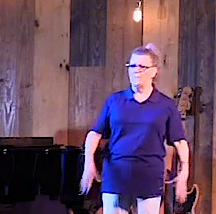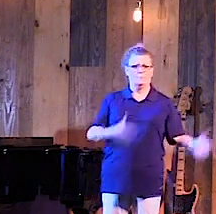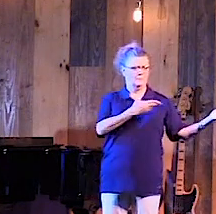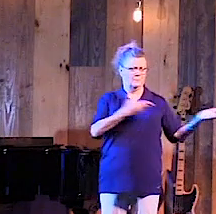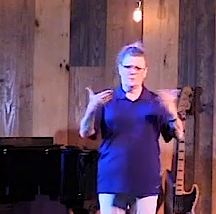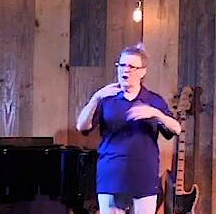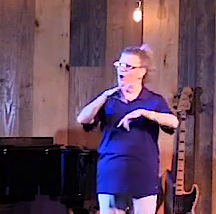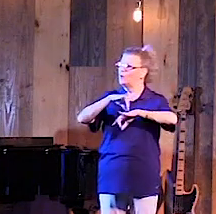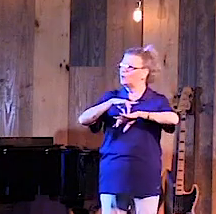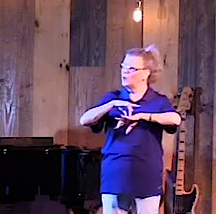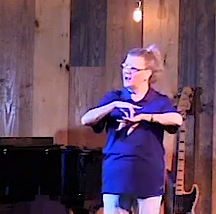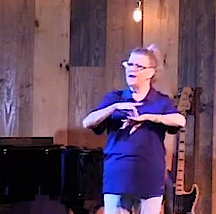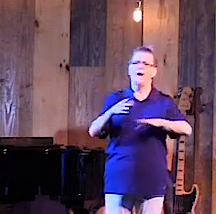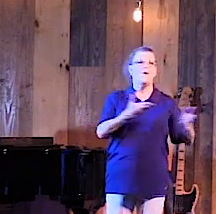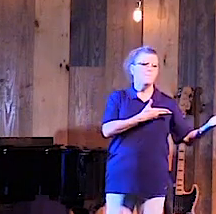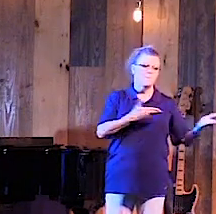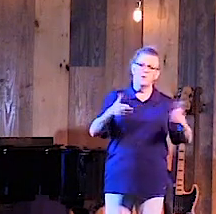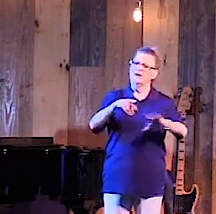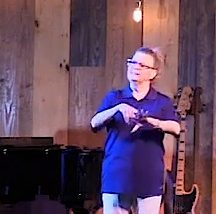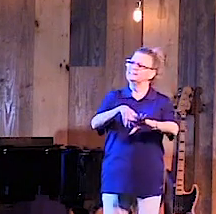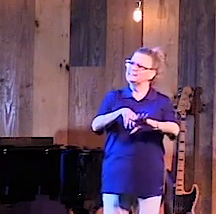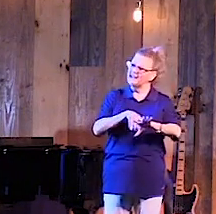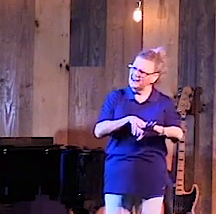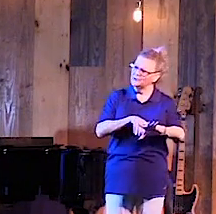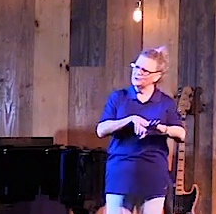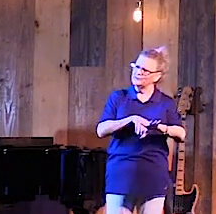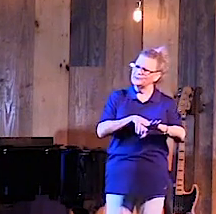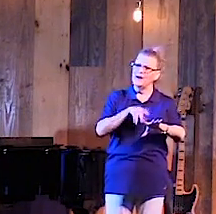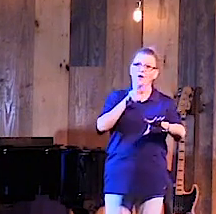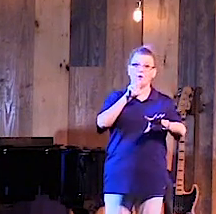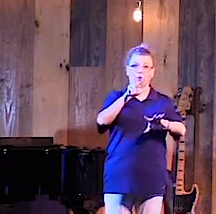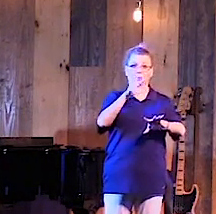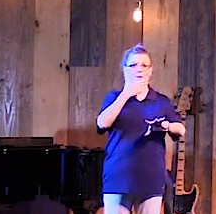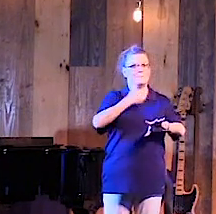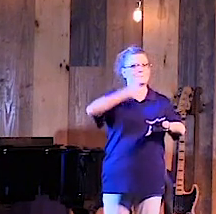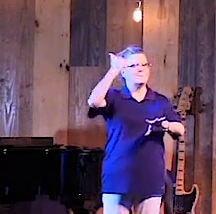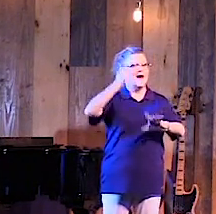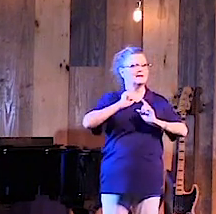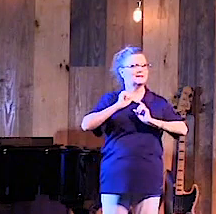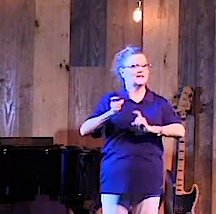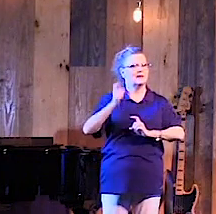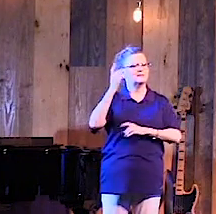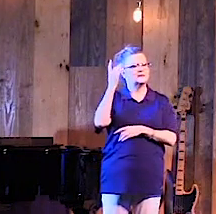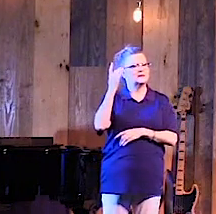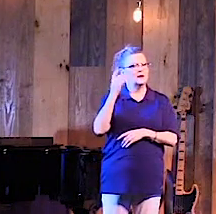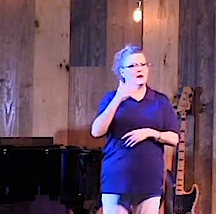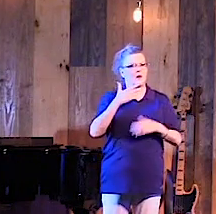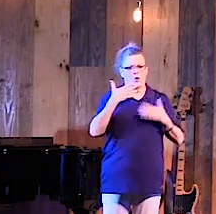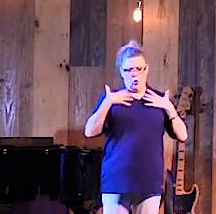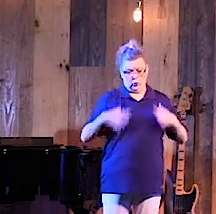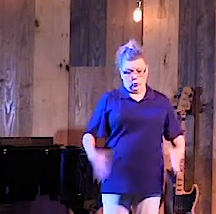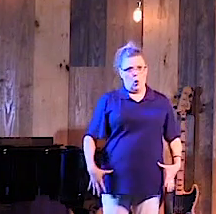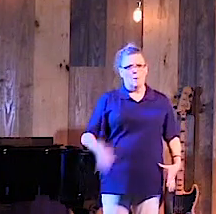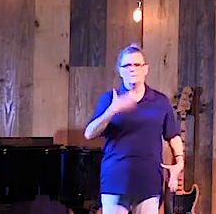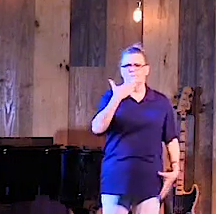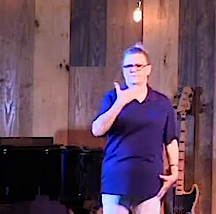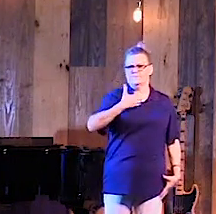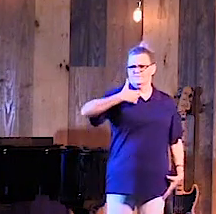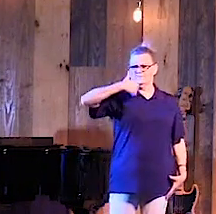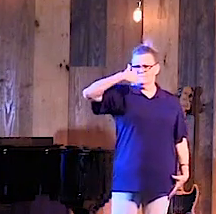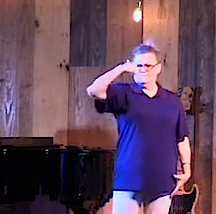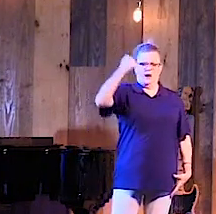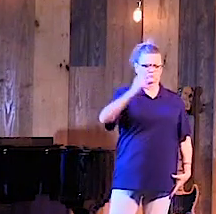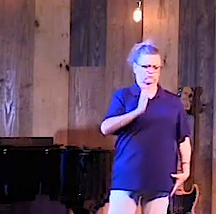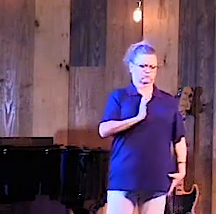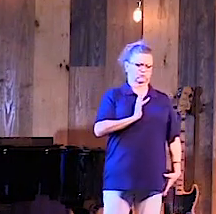ring, and bring out some sandals. The three best gifts, because a robe, the robe would have been the best robe, would have been the one that